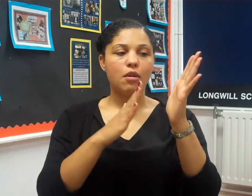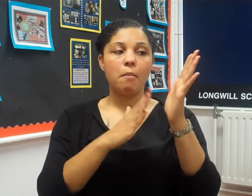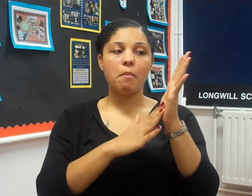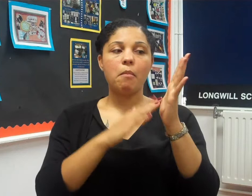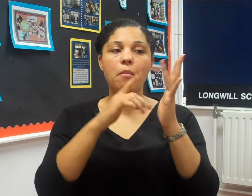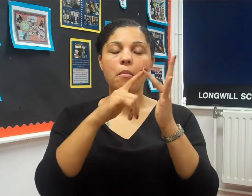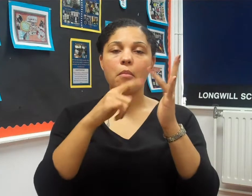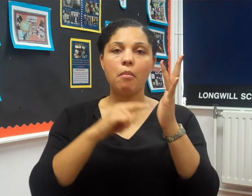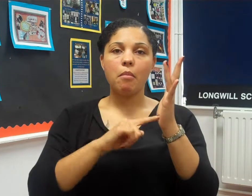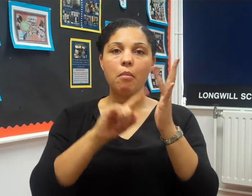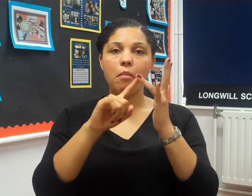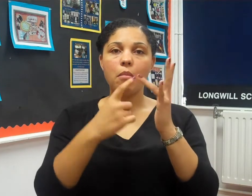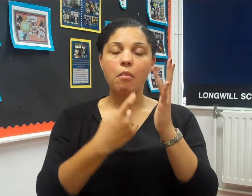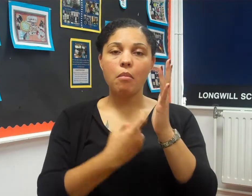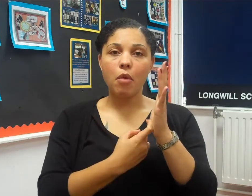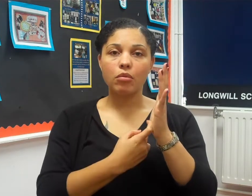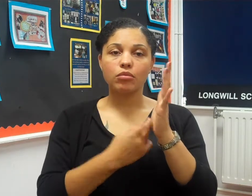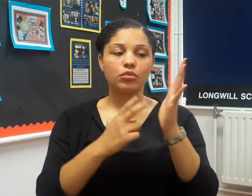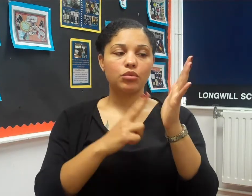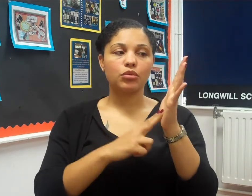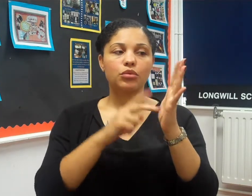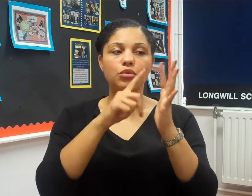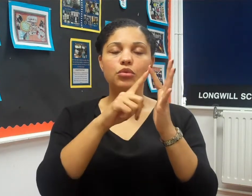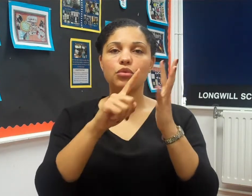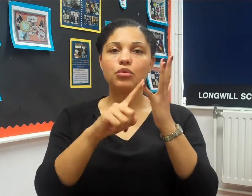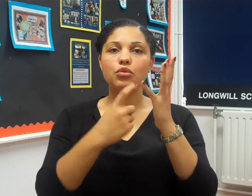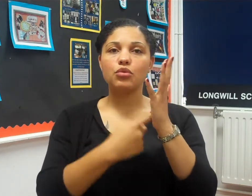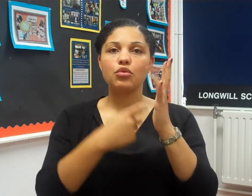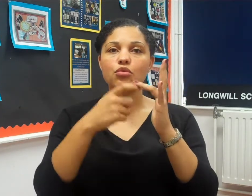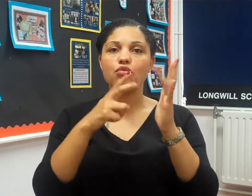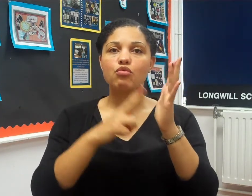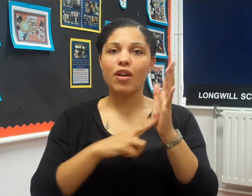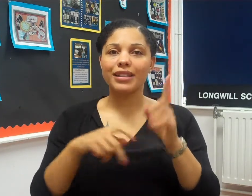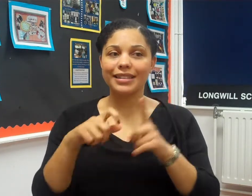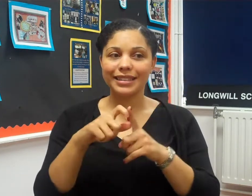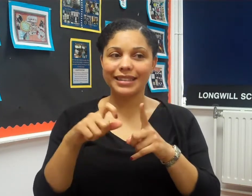multiple sclerosis, learning disabilities, diabetes,